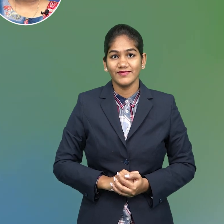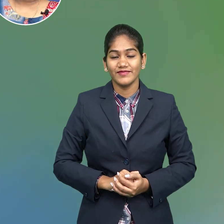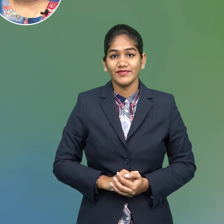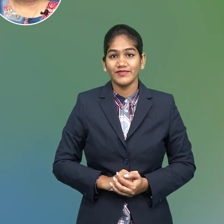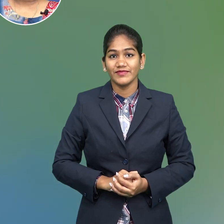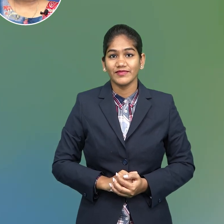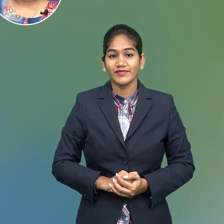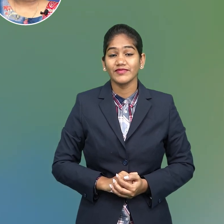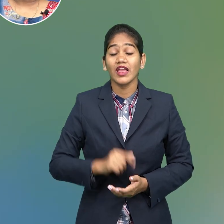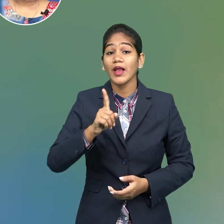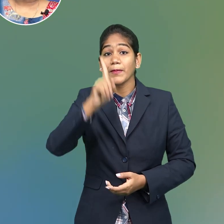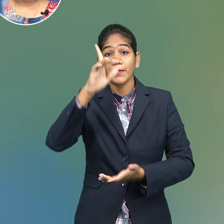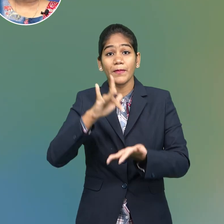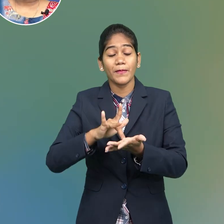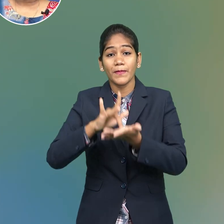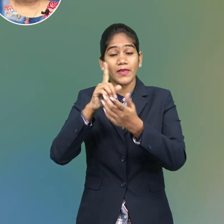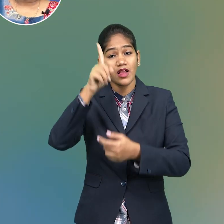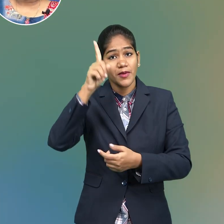Upper atmospheric circulation.